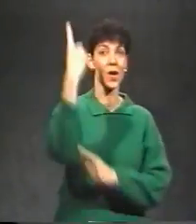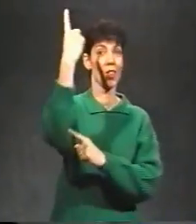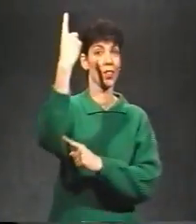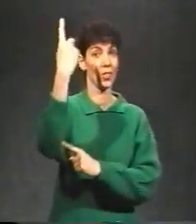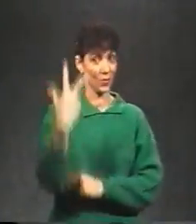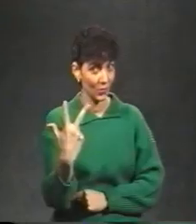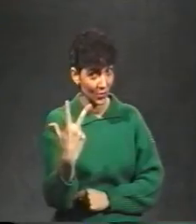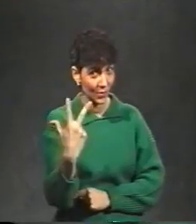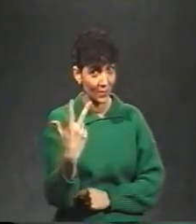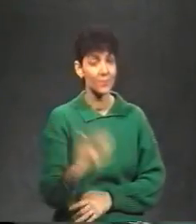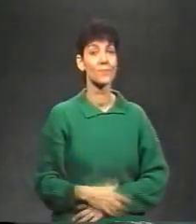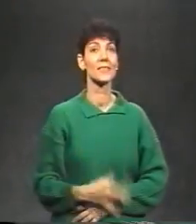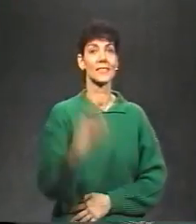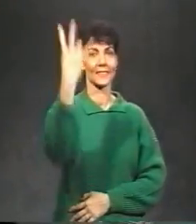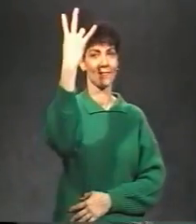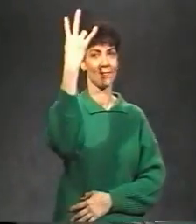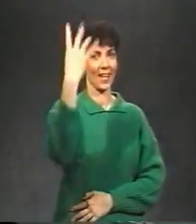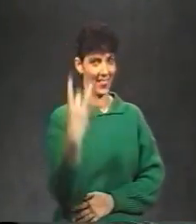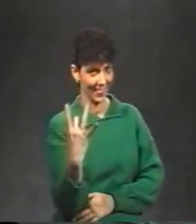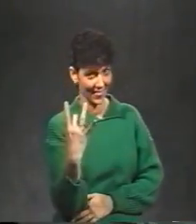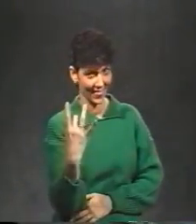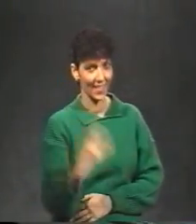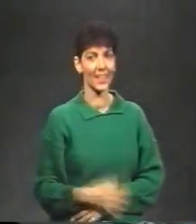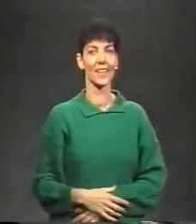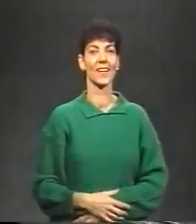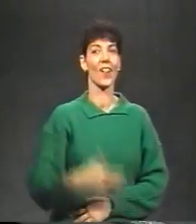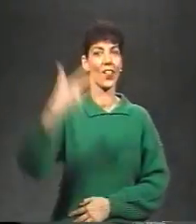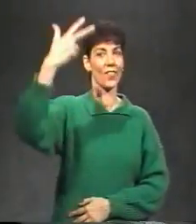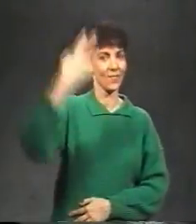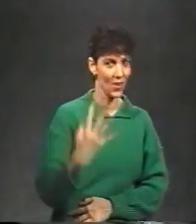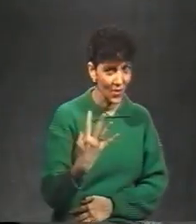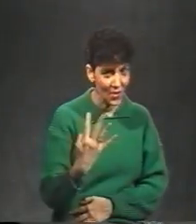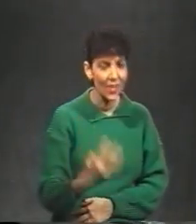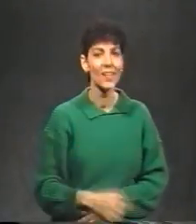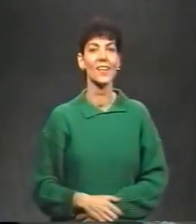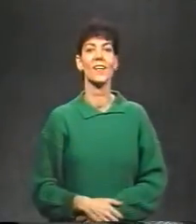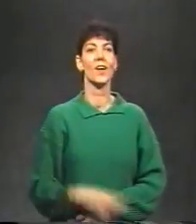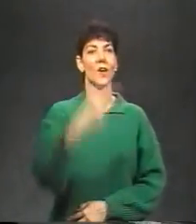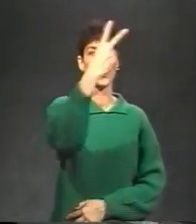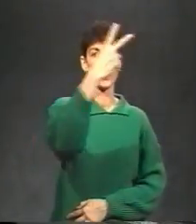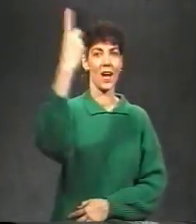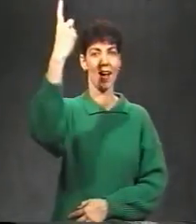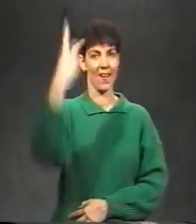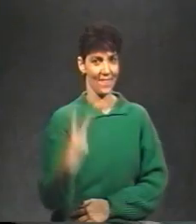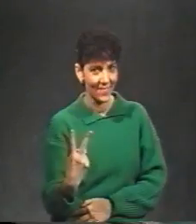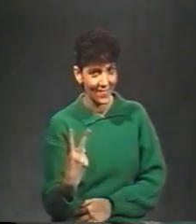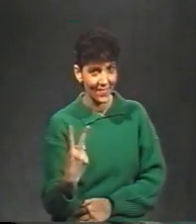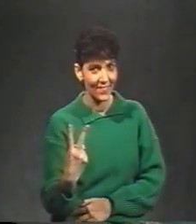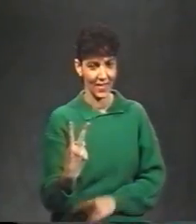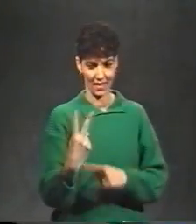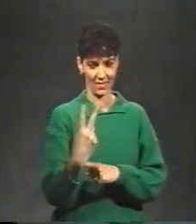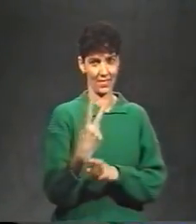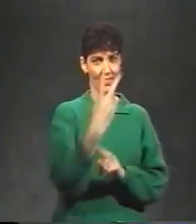1/2, 1/3, 7/8, 3/4,